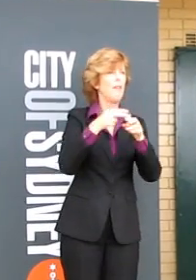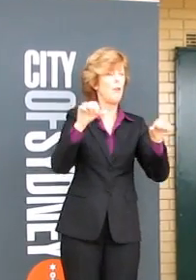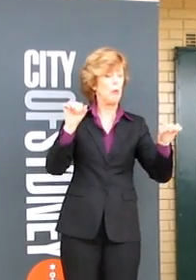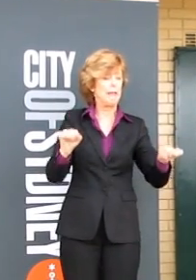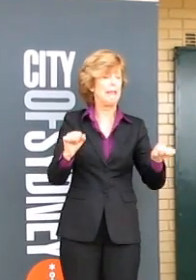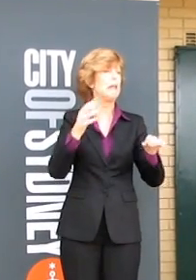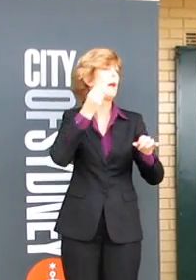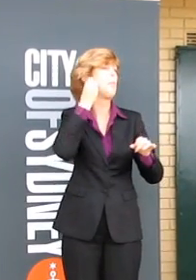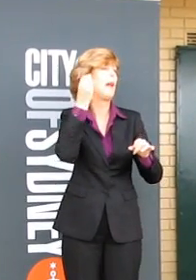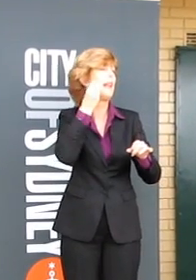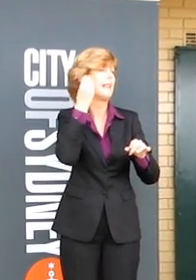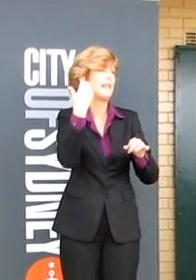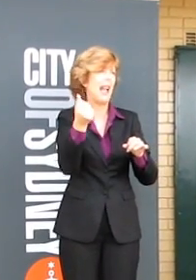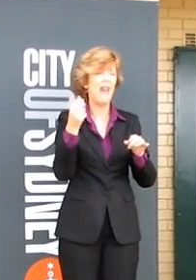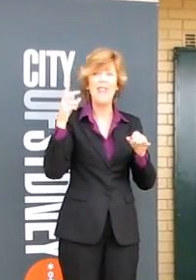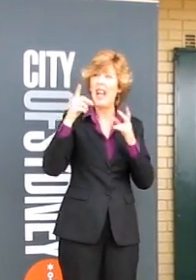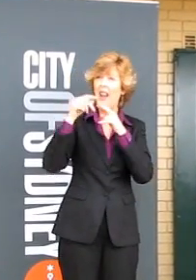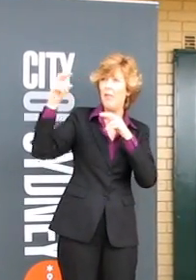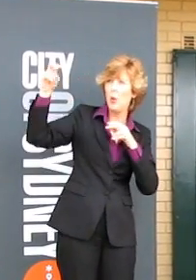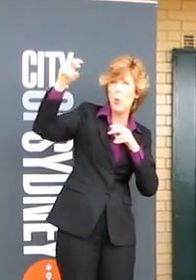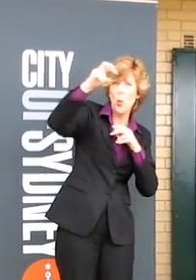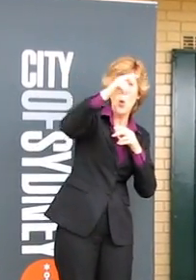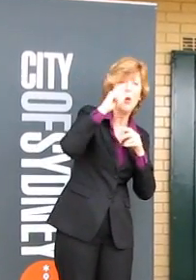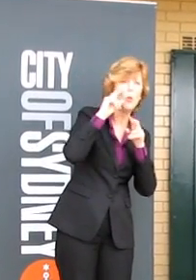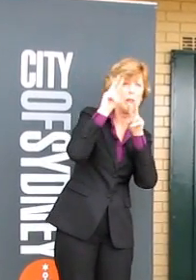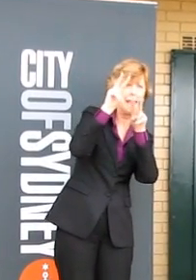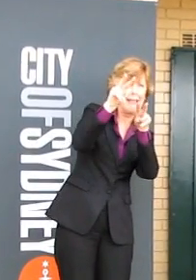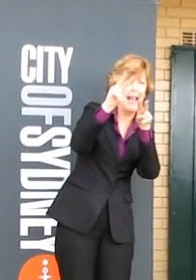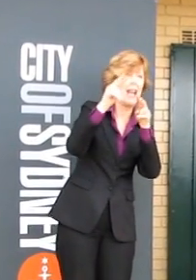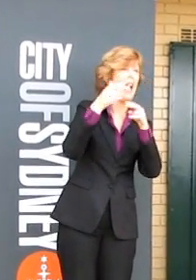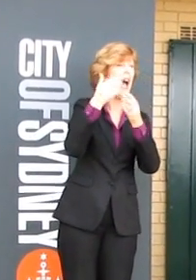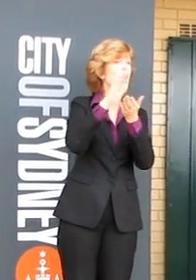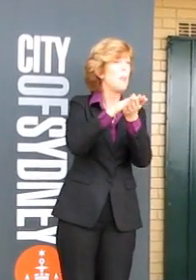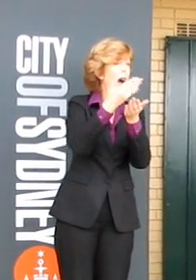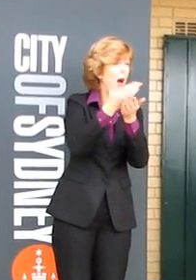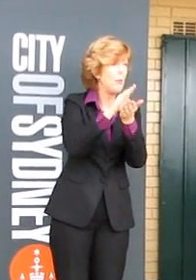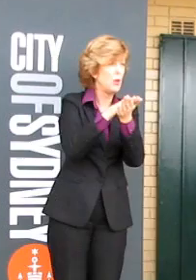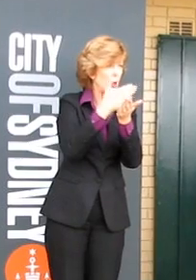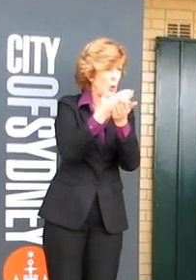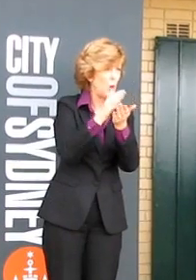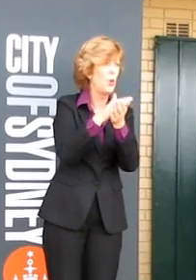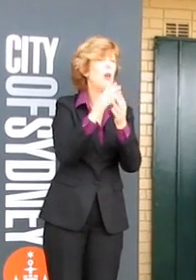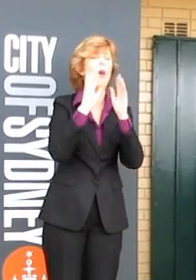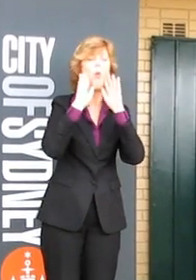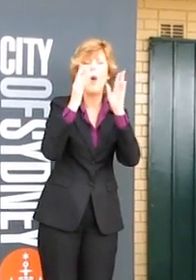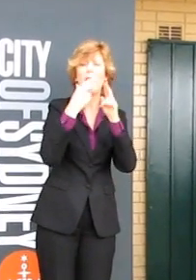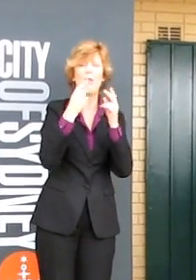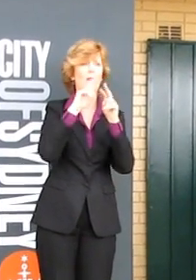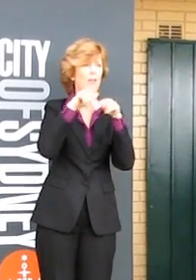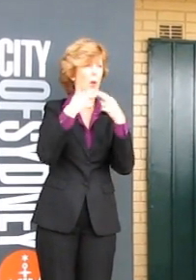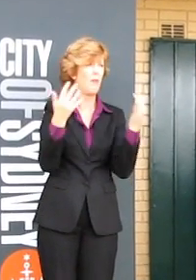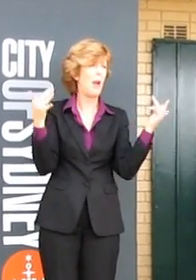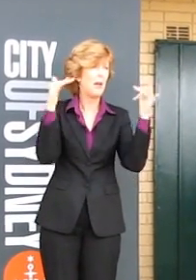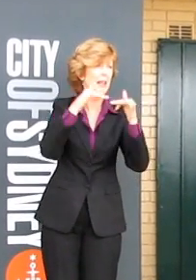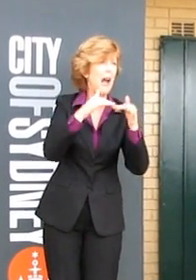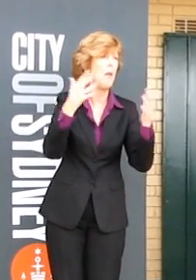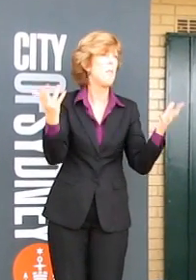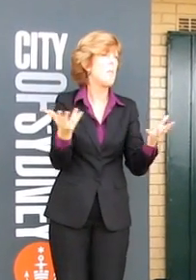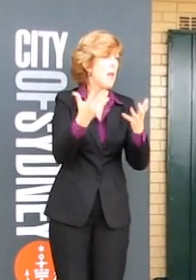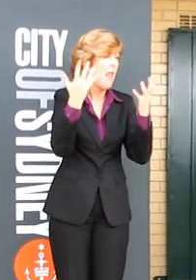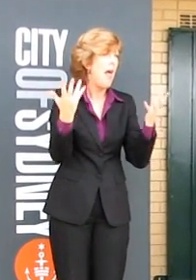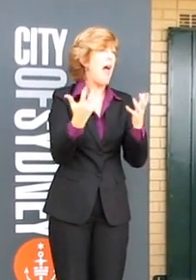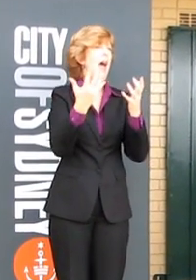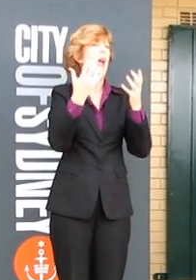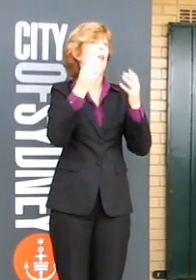picnicking. If you walk along there, you'll see those. They're barbecue facilities, wonderful places for family to come, to play, to picnic, to